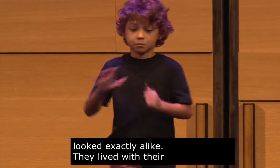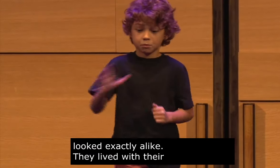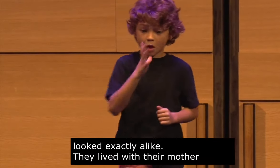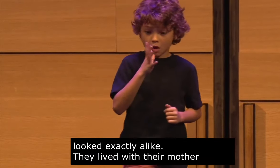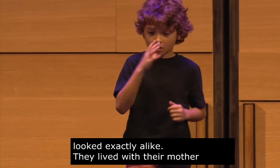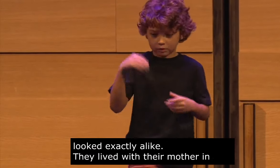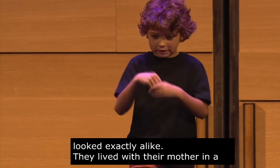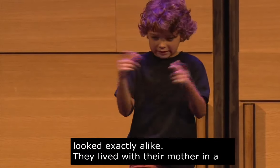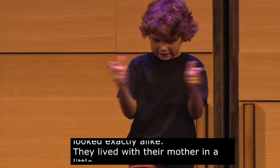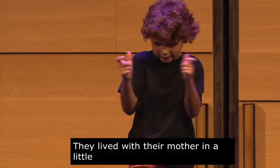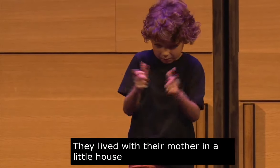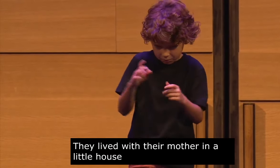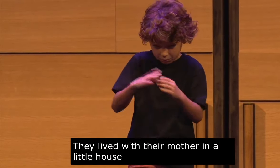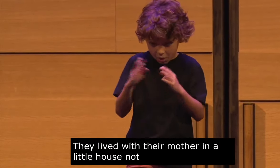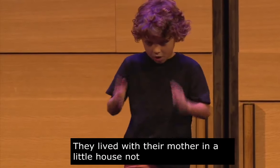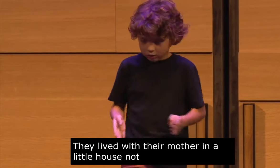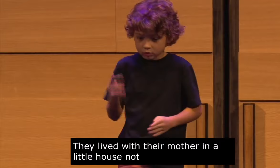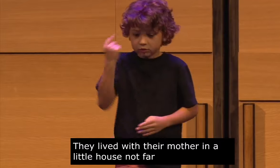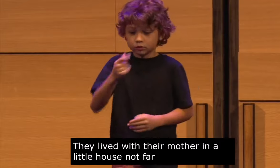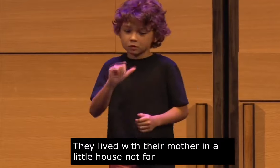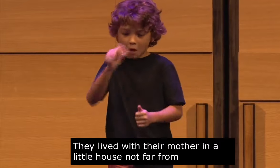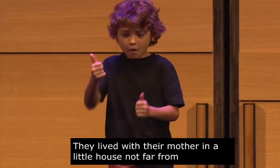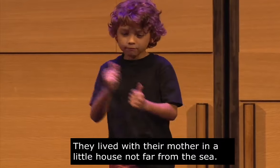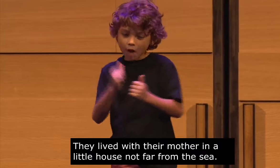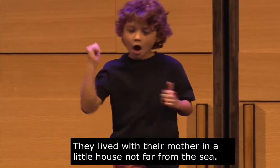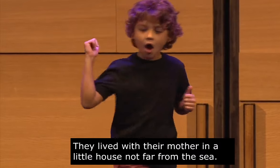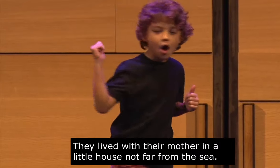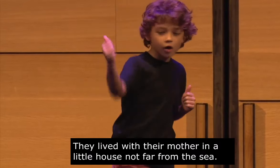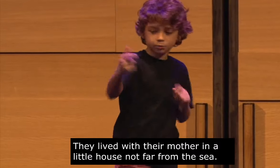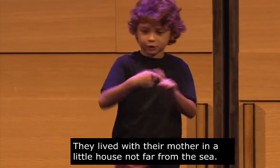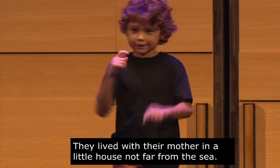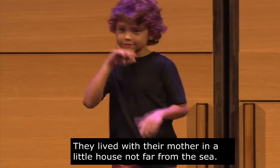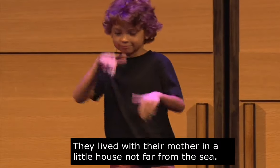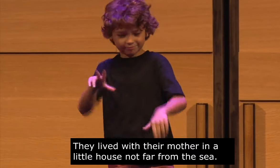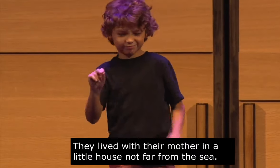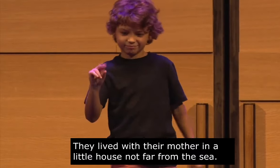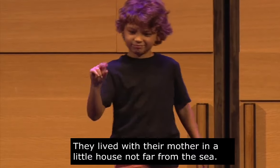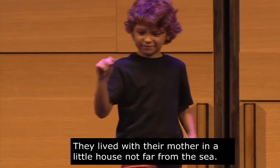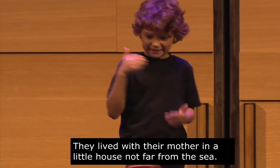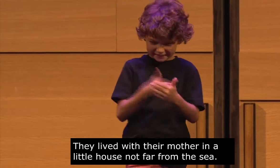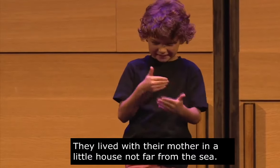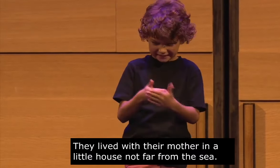They lived with their mother in a little house not far from the sea.